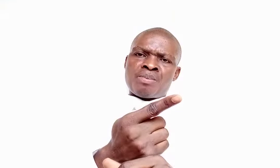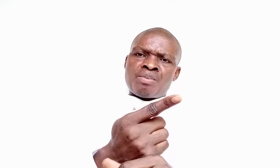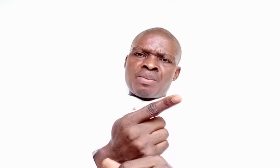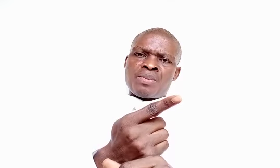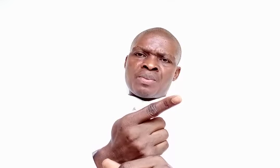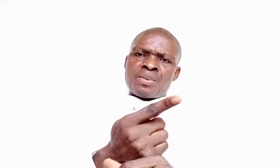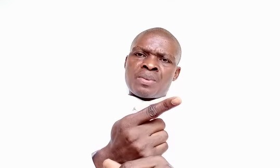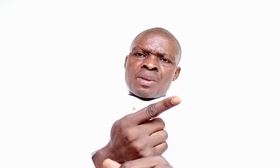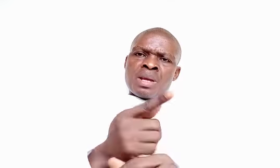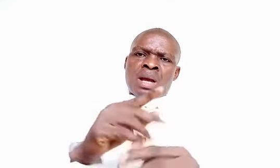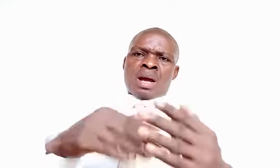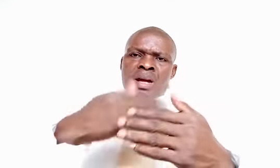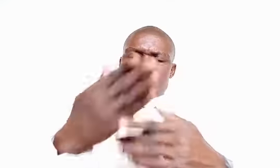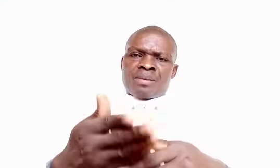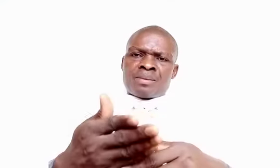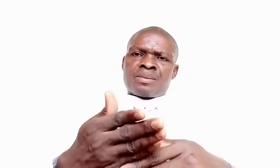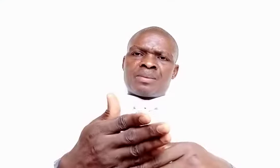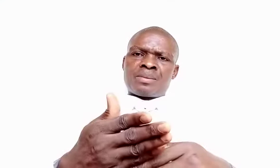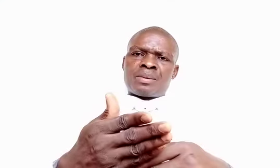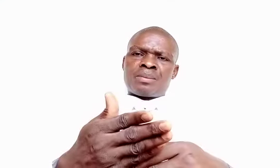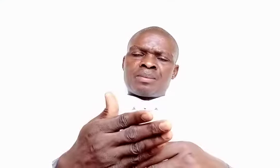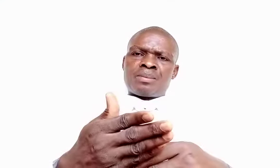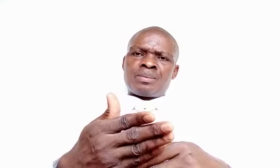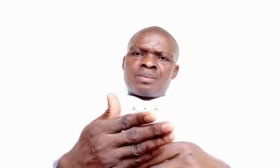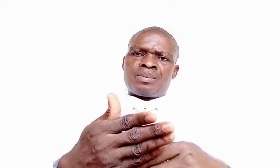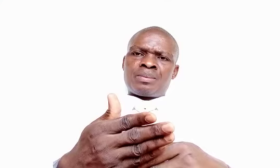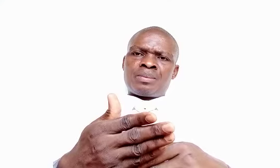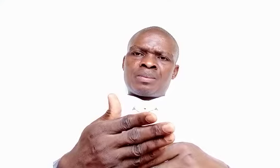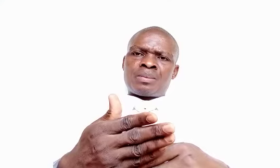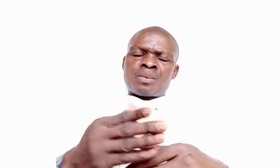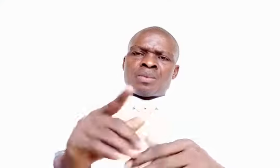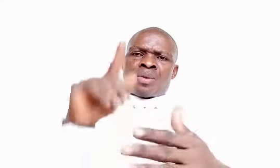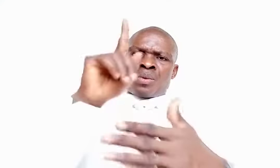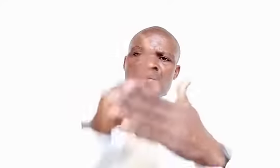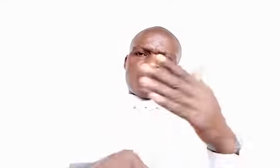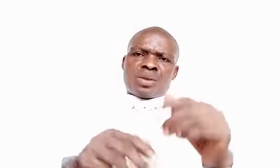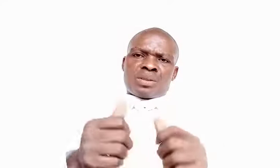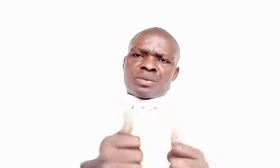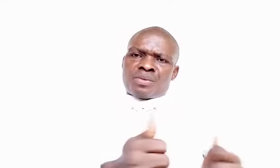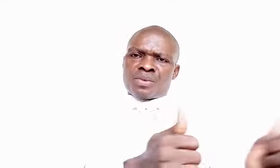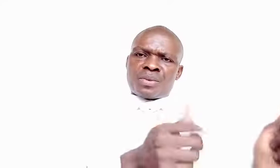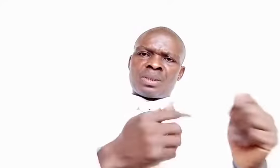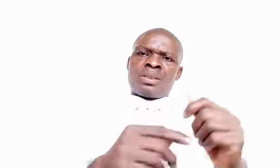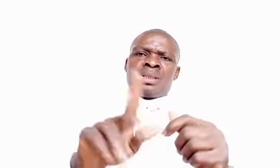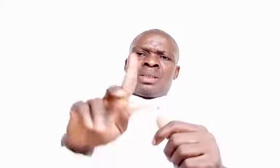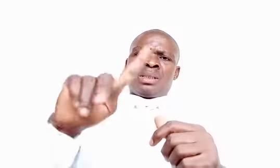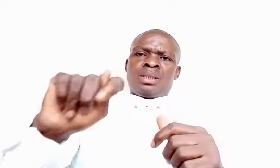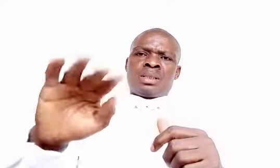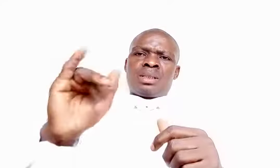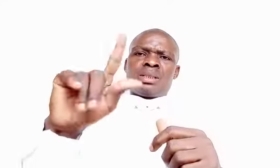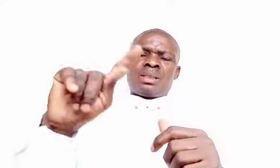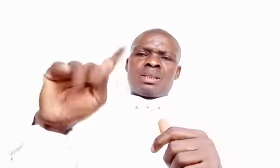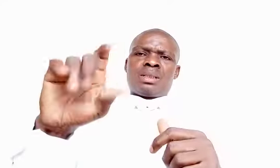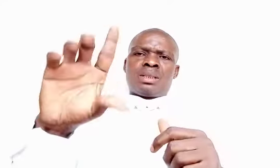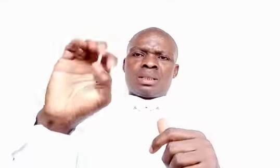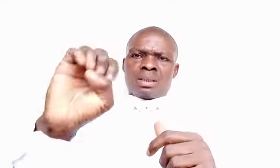immediately after the recipient's address. Then what follows is the title, which is placed in the middle